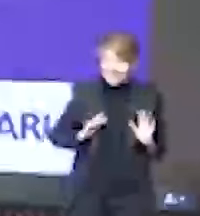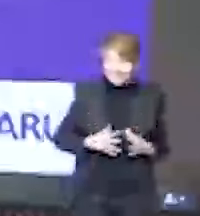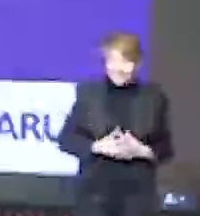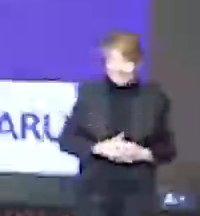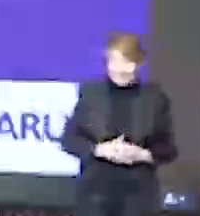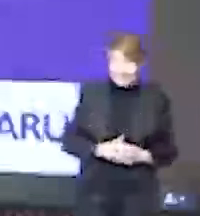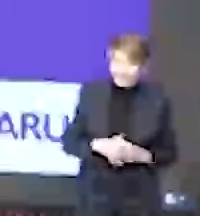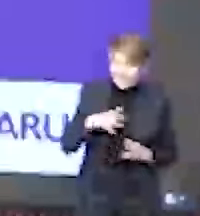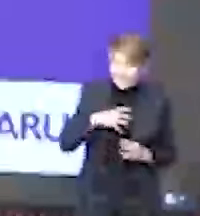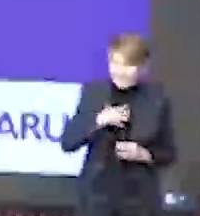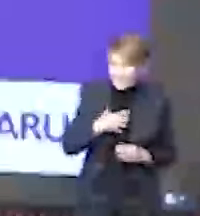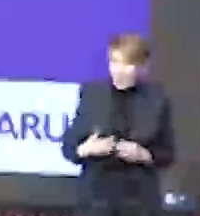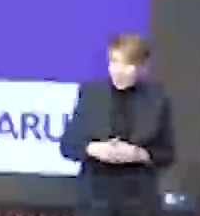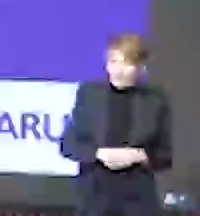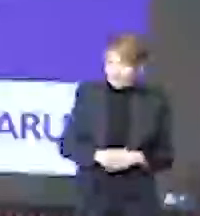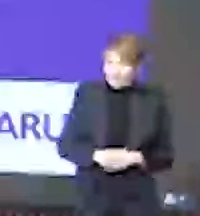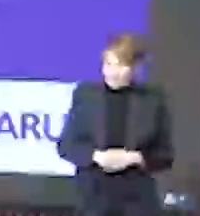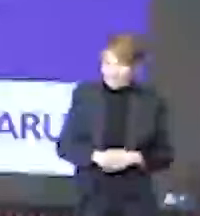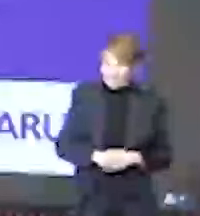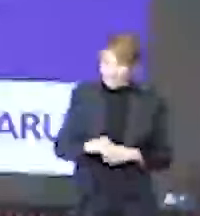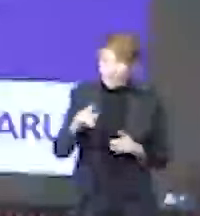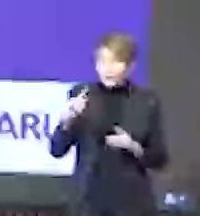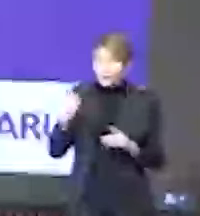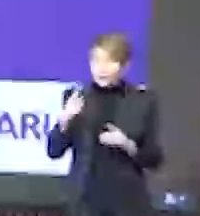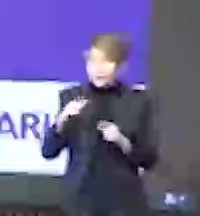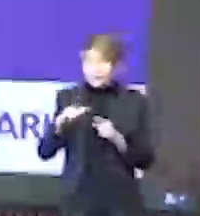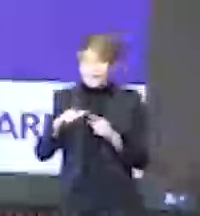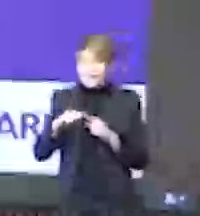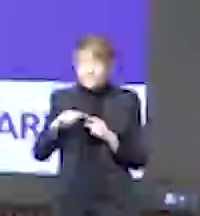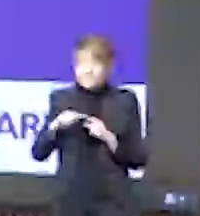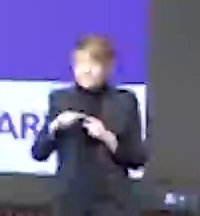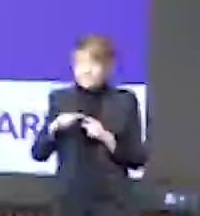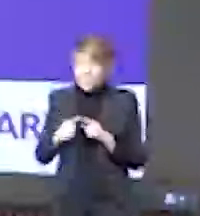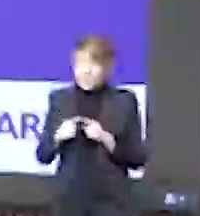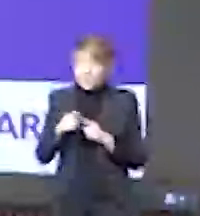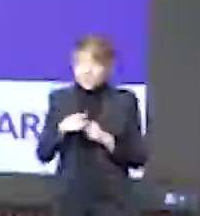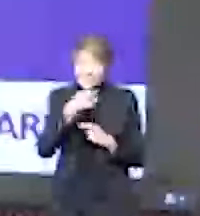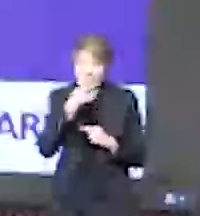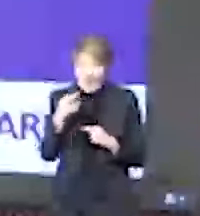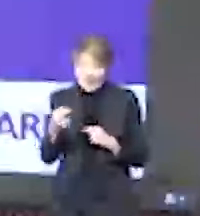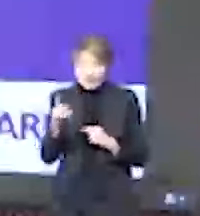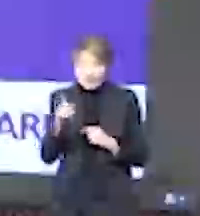because what was my first point, is you've got to come with the ask and the outcome.